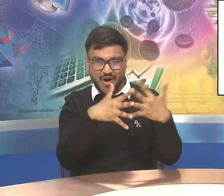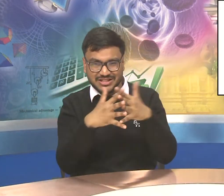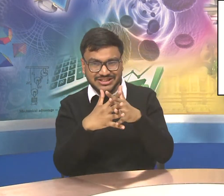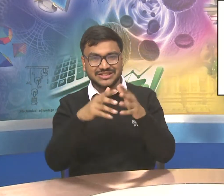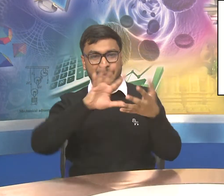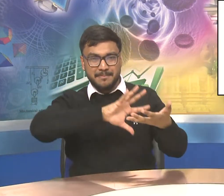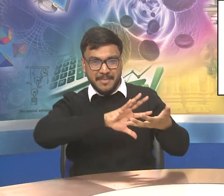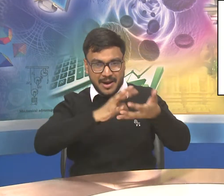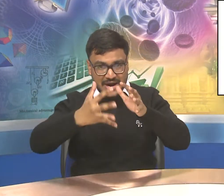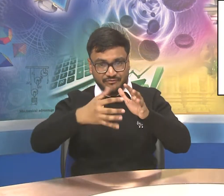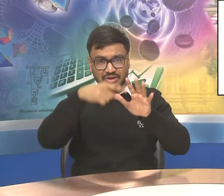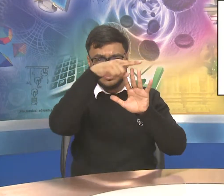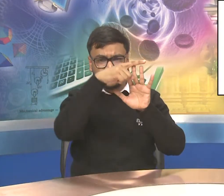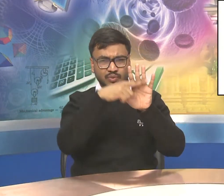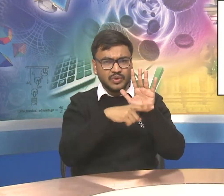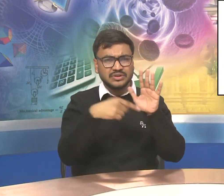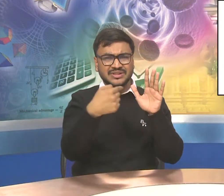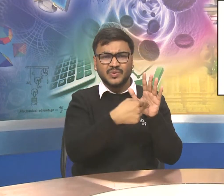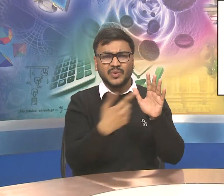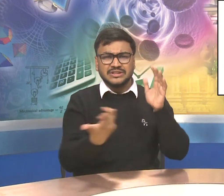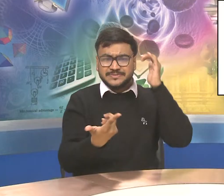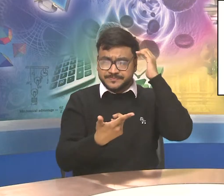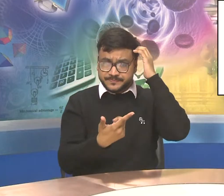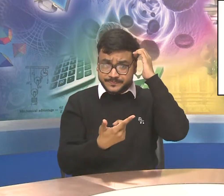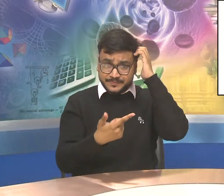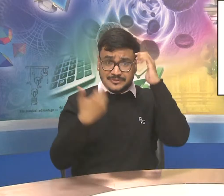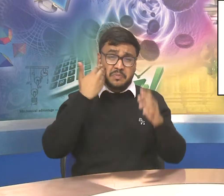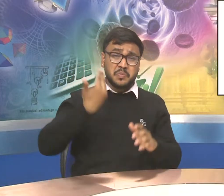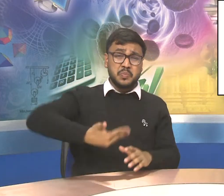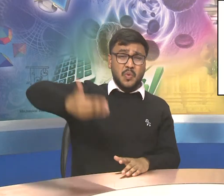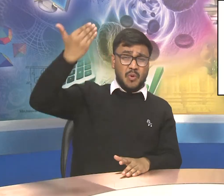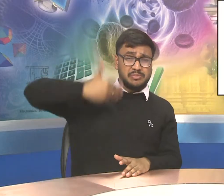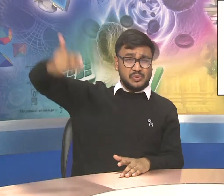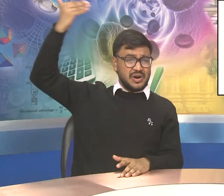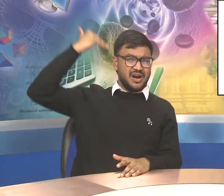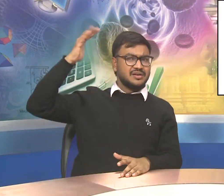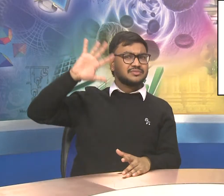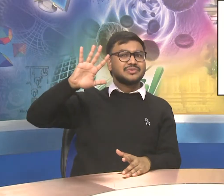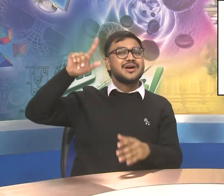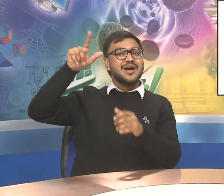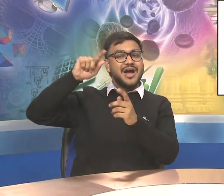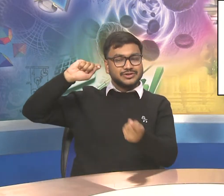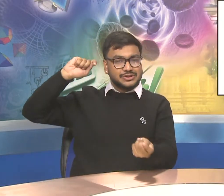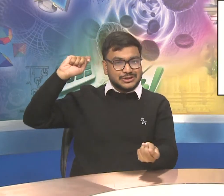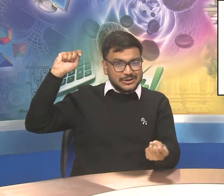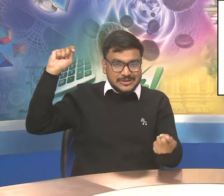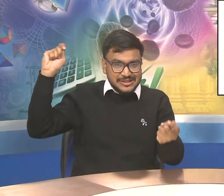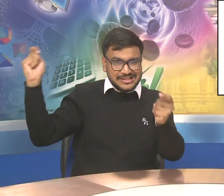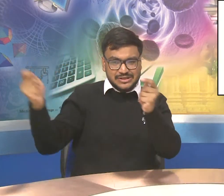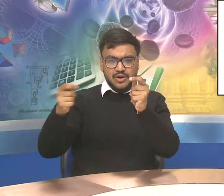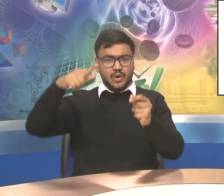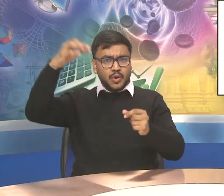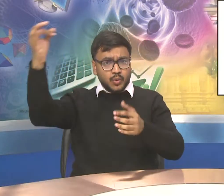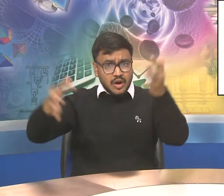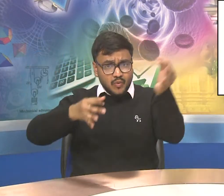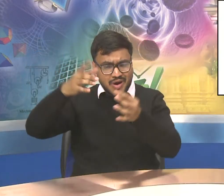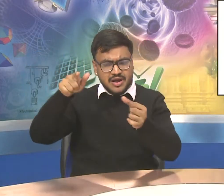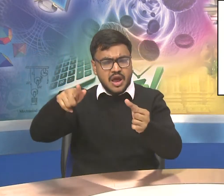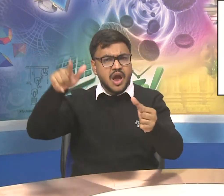planners and policy makers need information to frame policies and